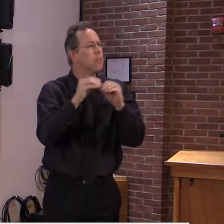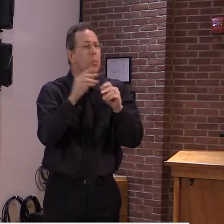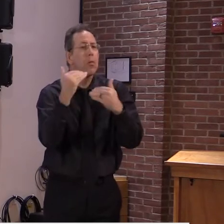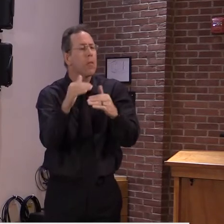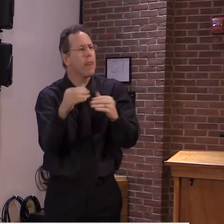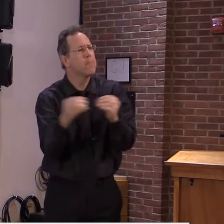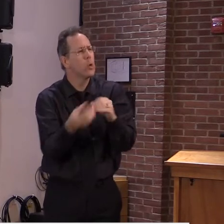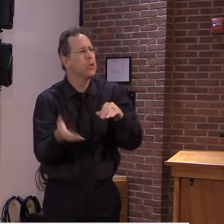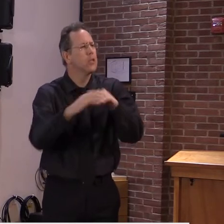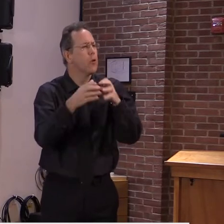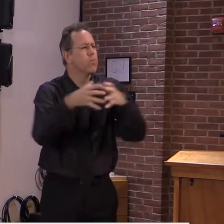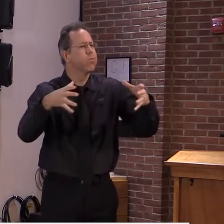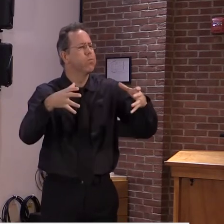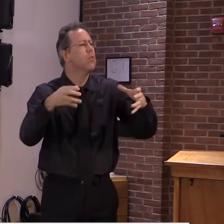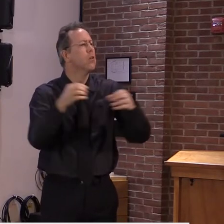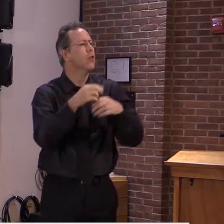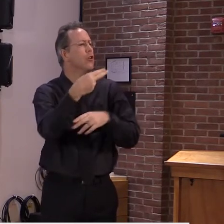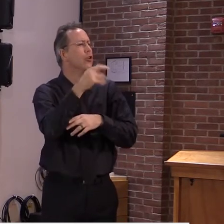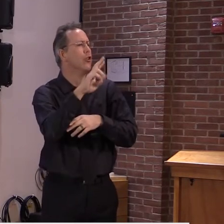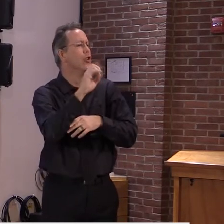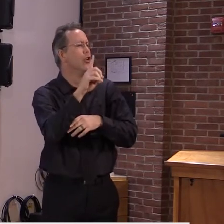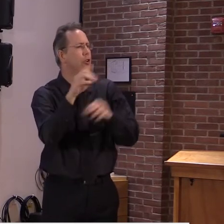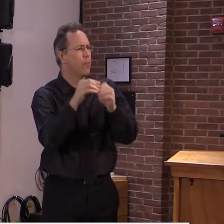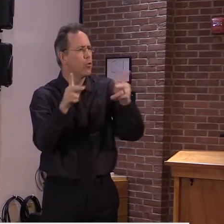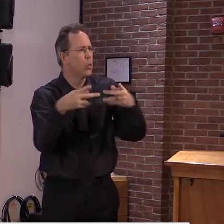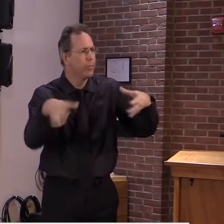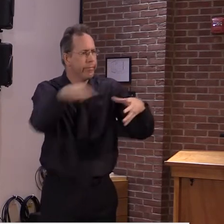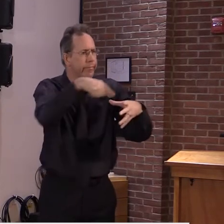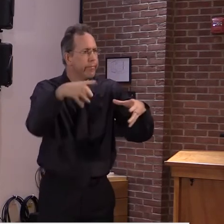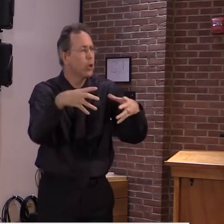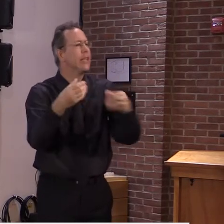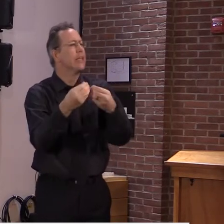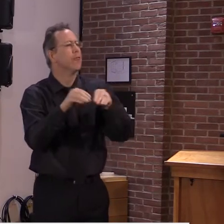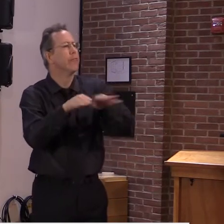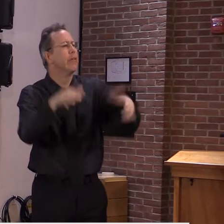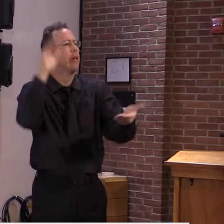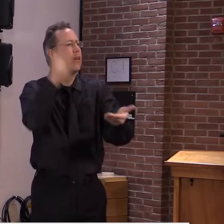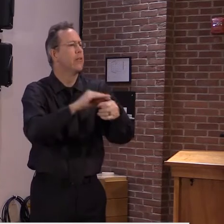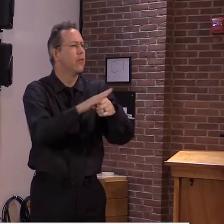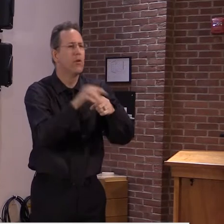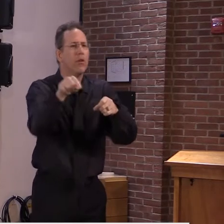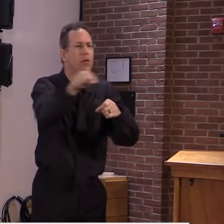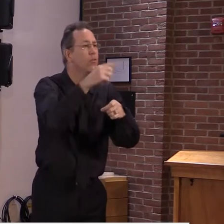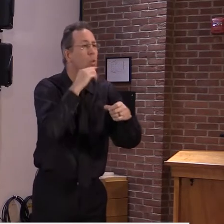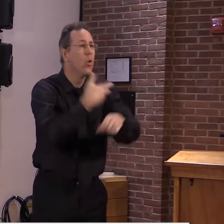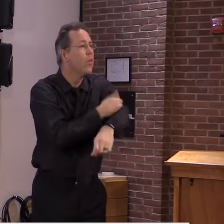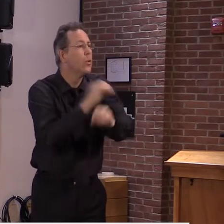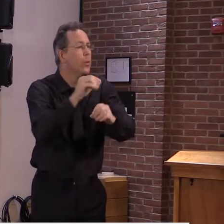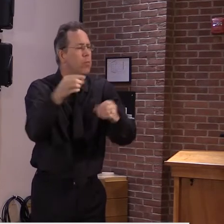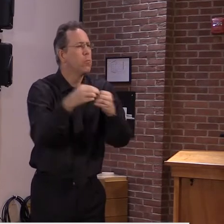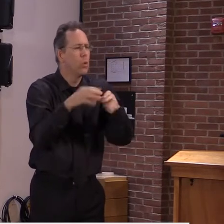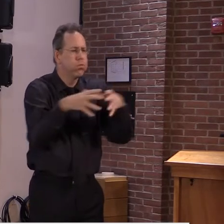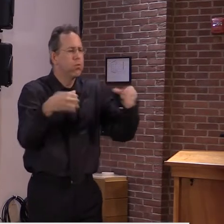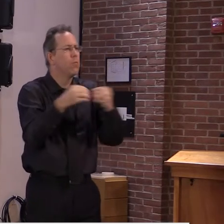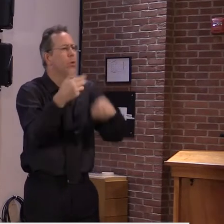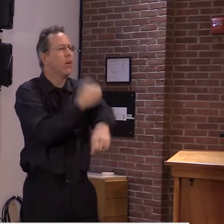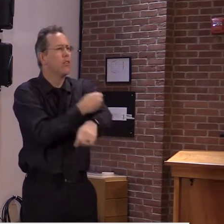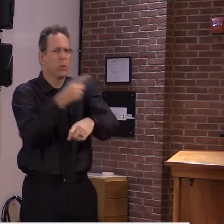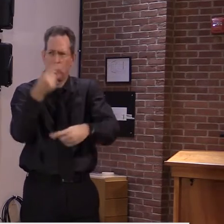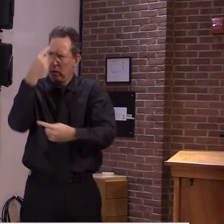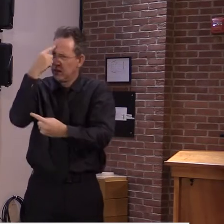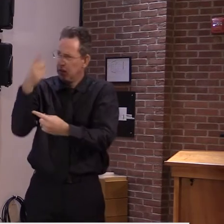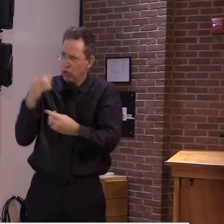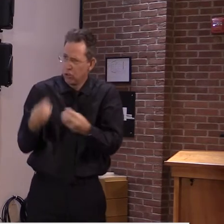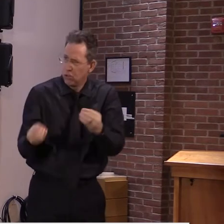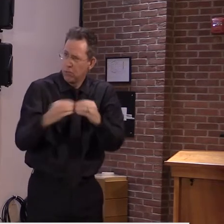So he's actually given a range, and his range is 70 to 90%, because even he admits